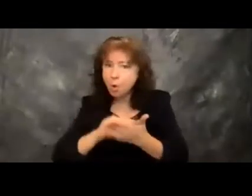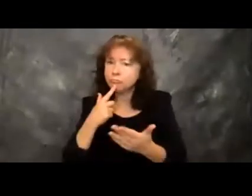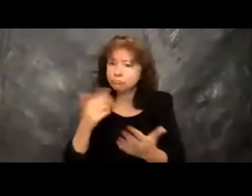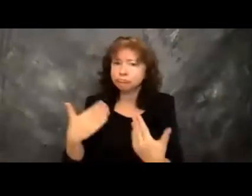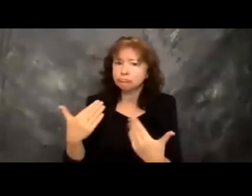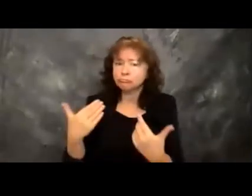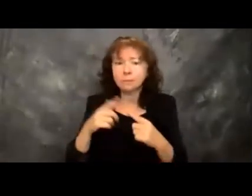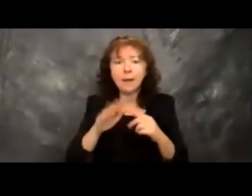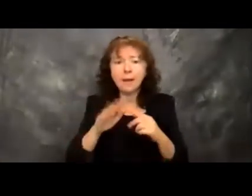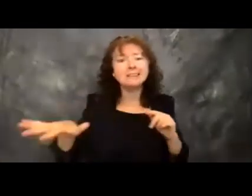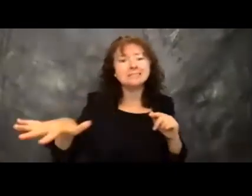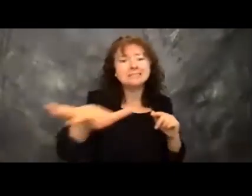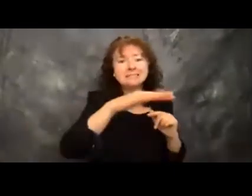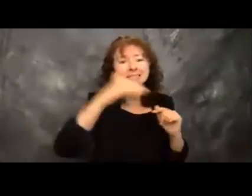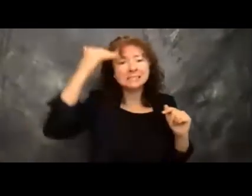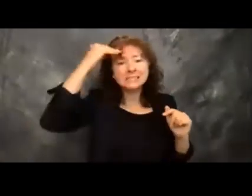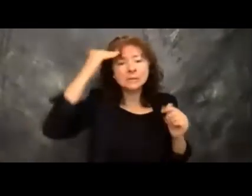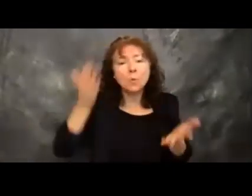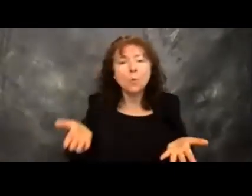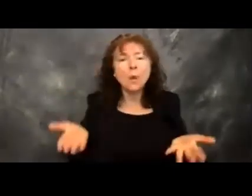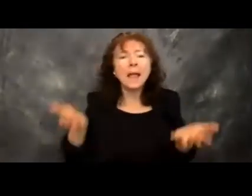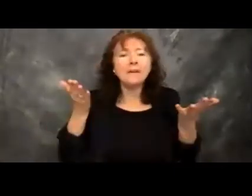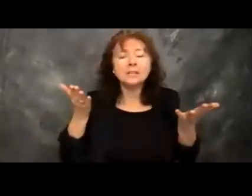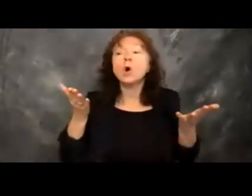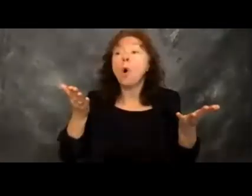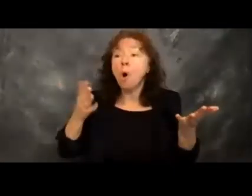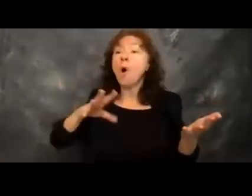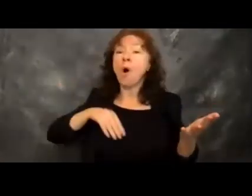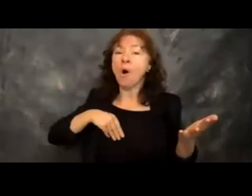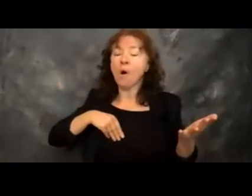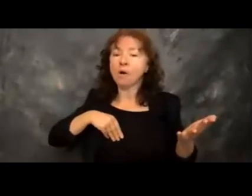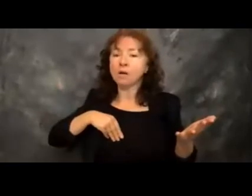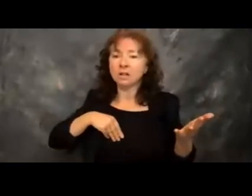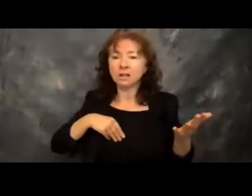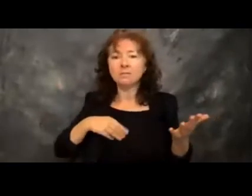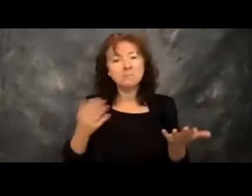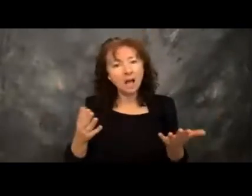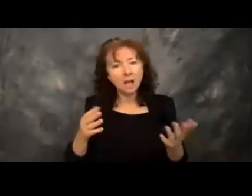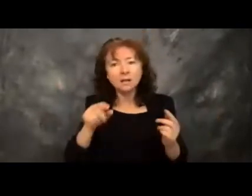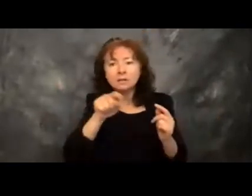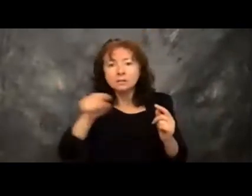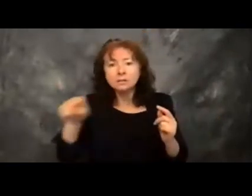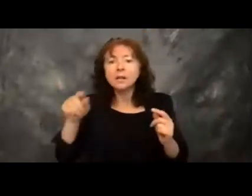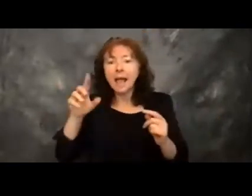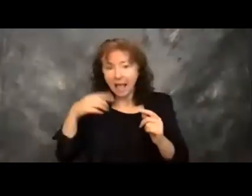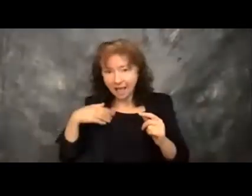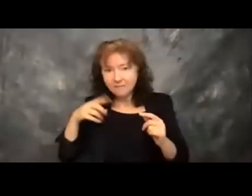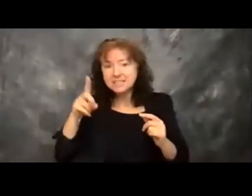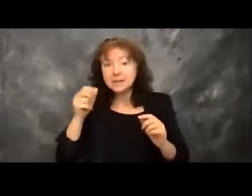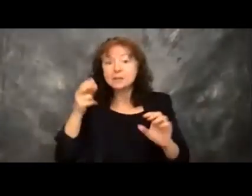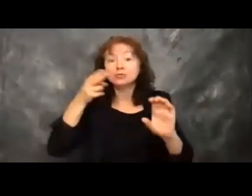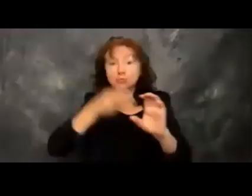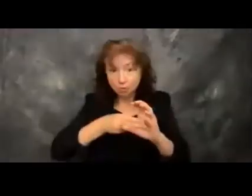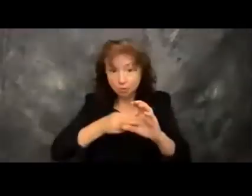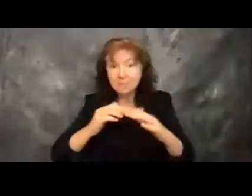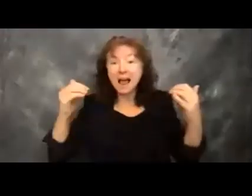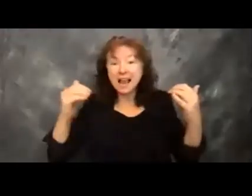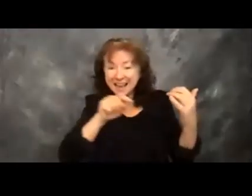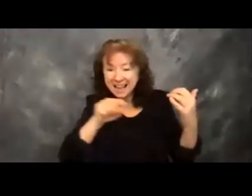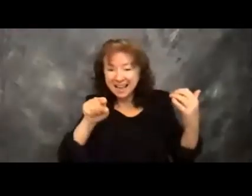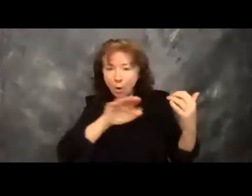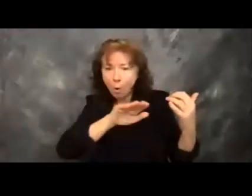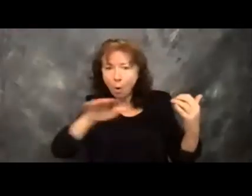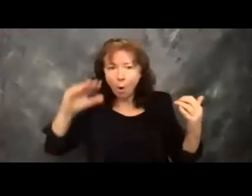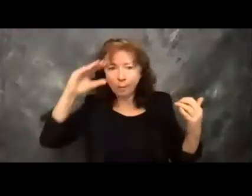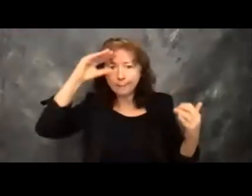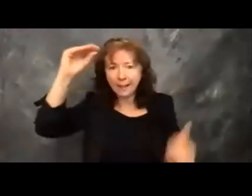are males. We do not have any females with disabilities who have ever been